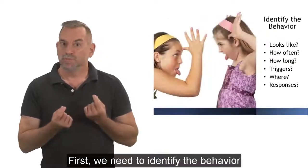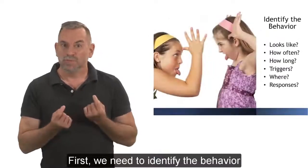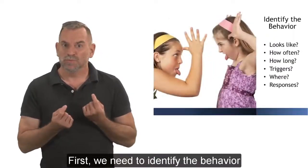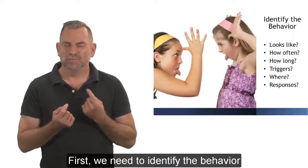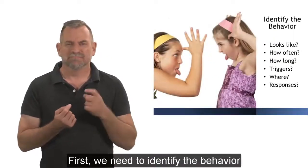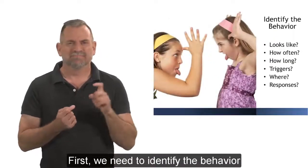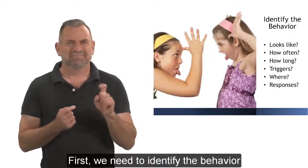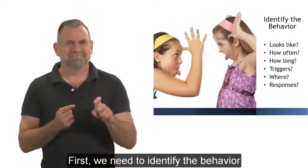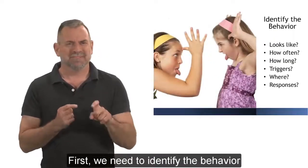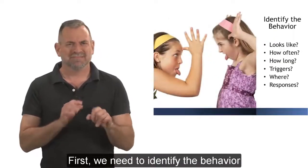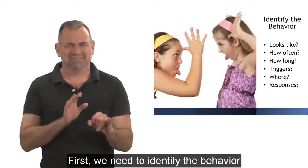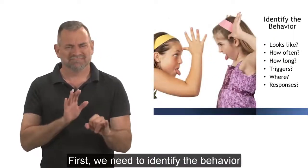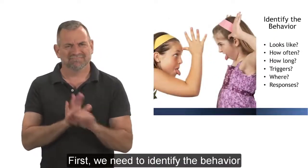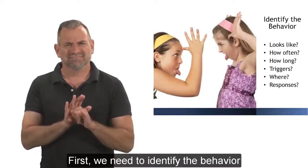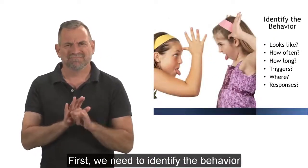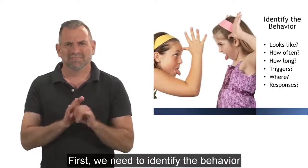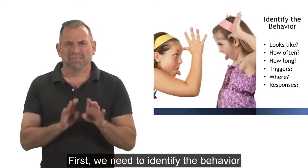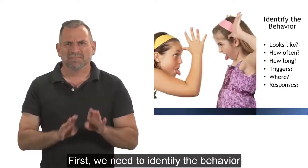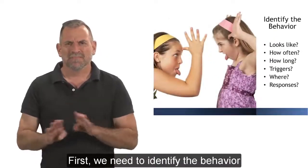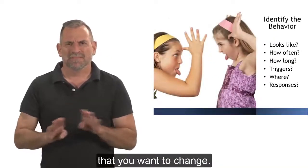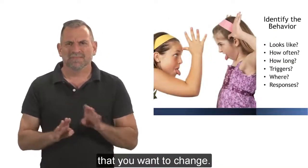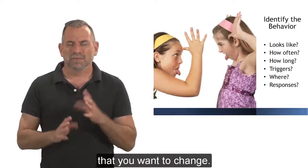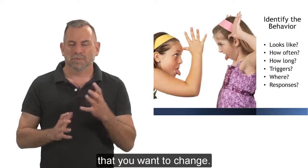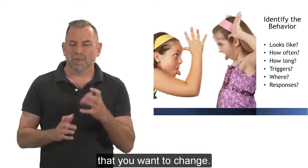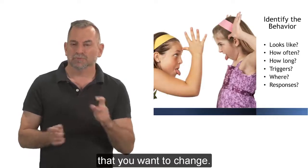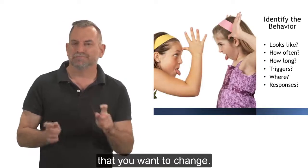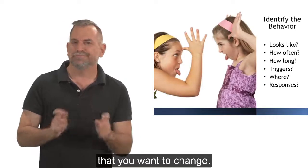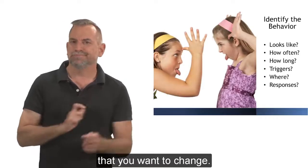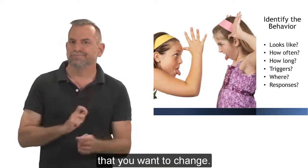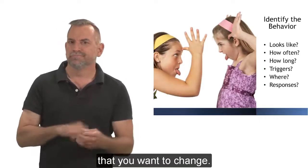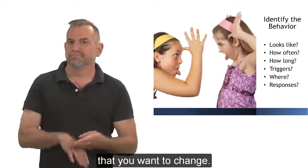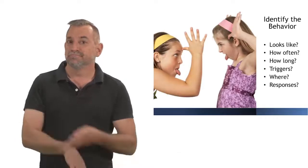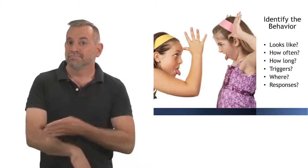First, we need to identify the behavior that you want to change.